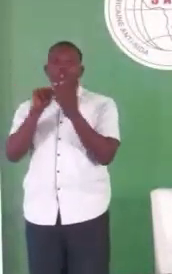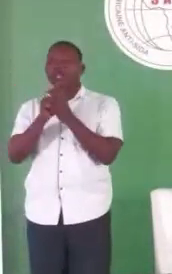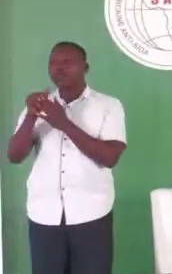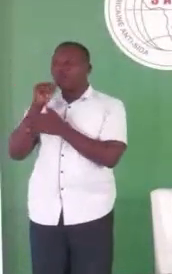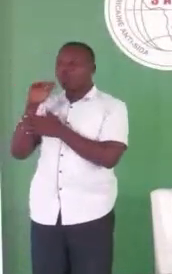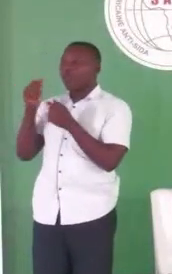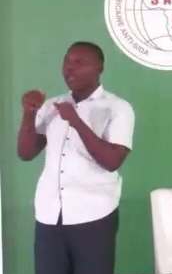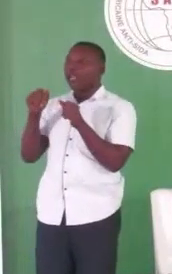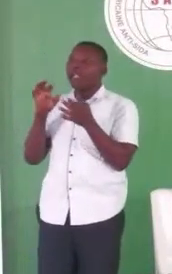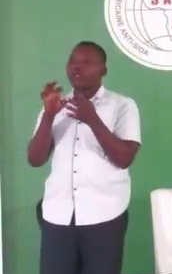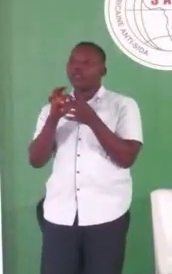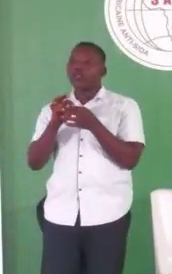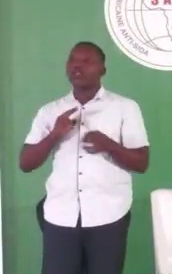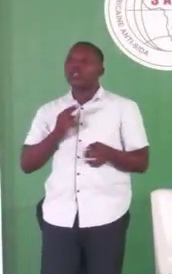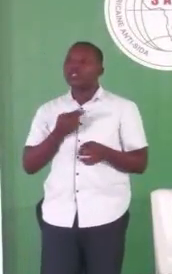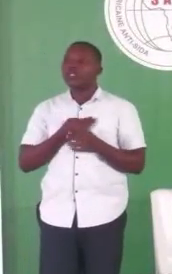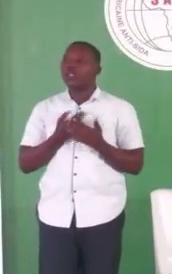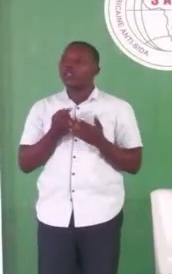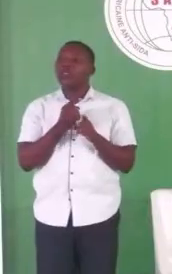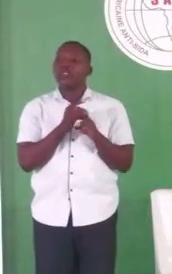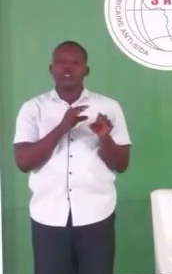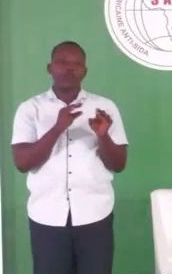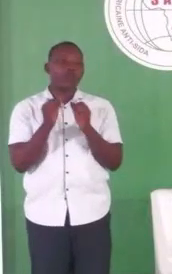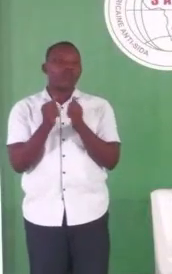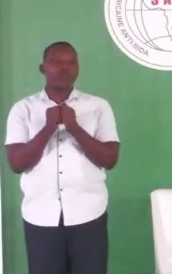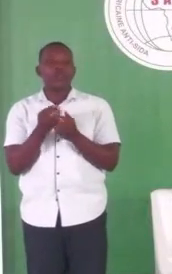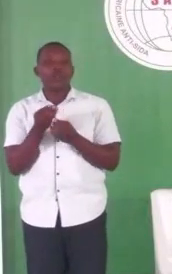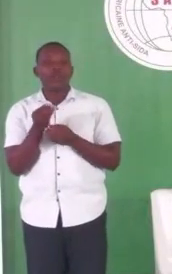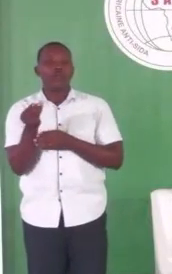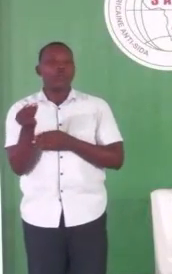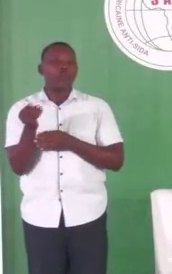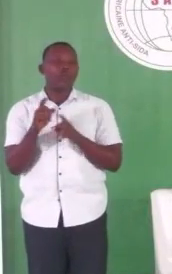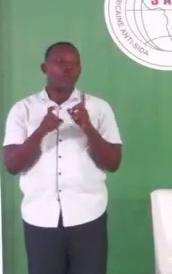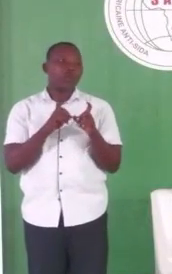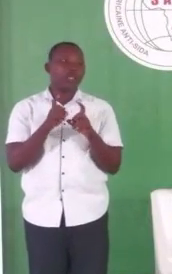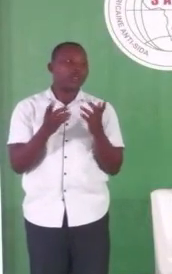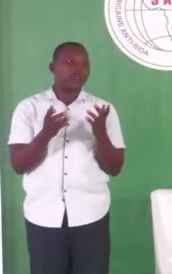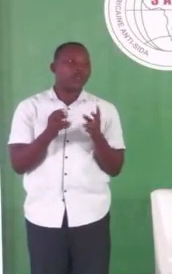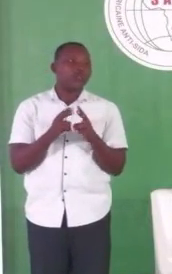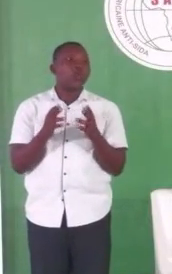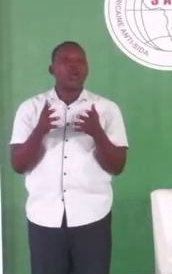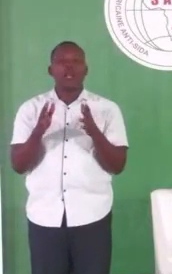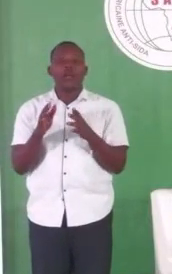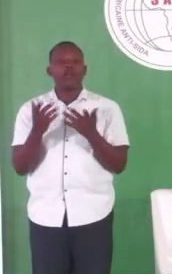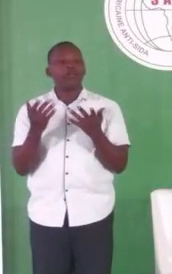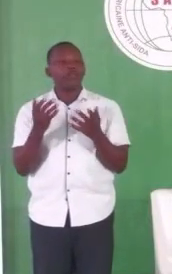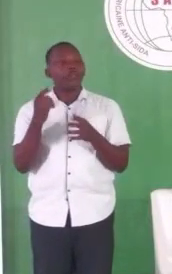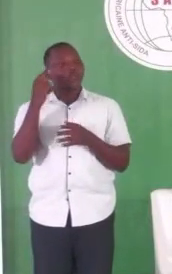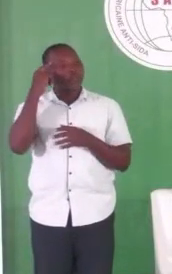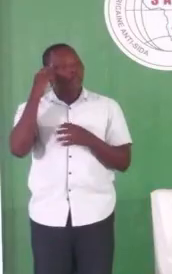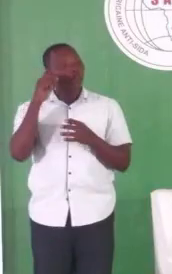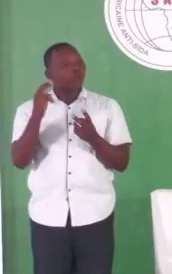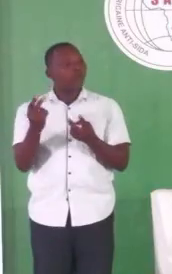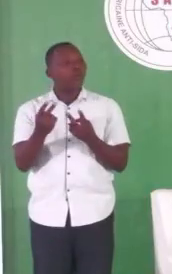us, we will just go ahead with a few questions and we would like to open the floor now for questions.